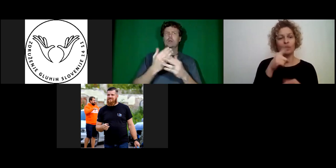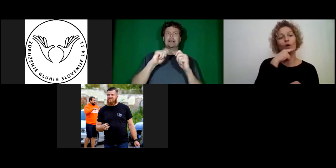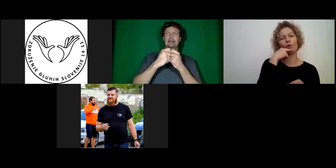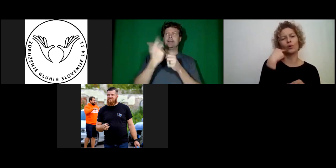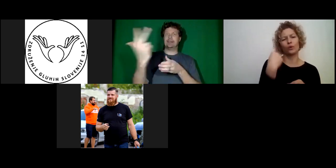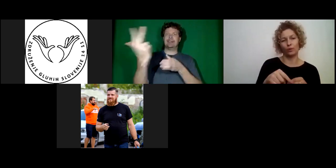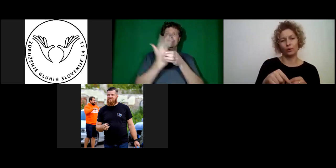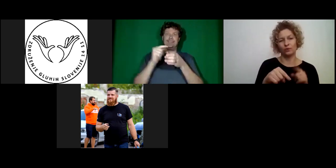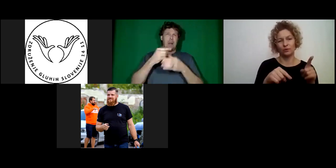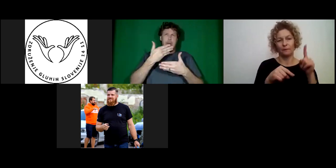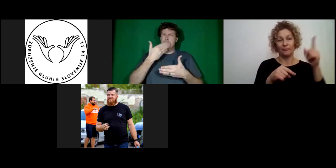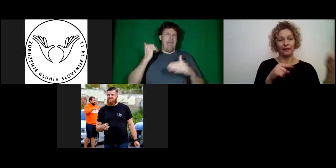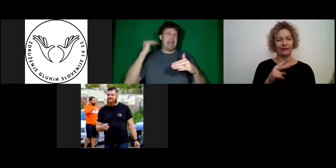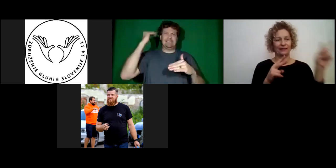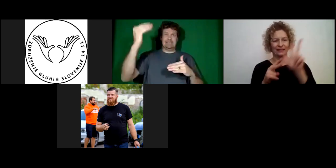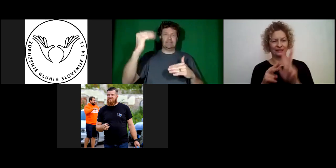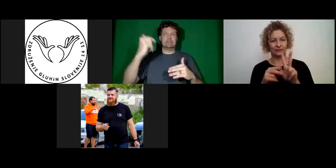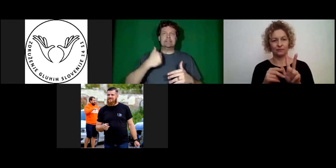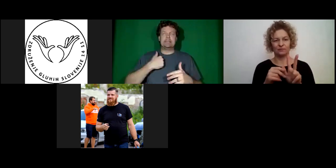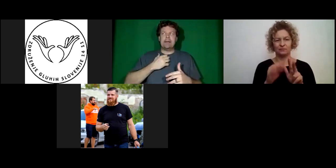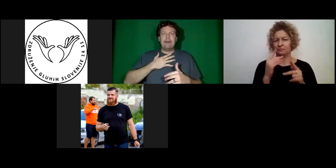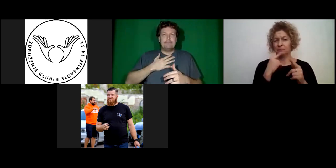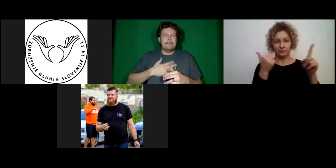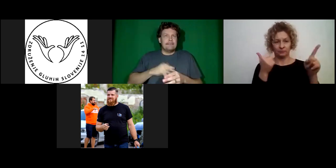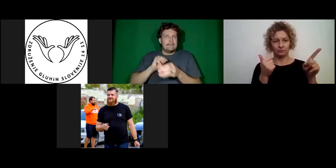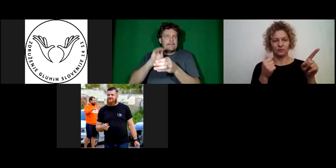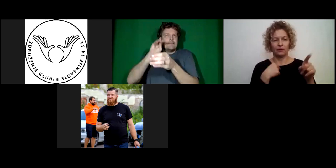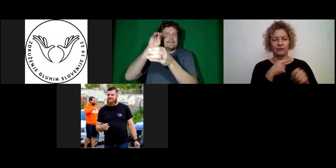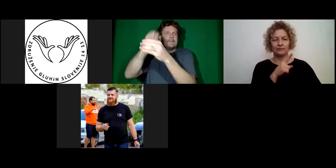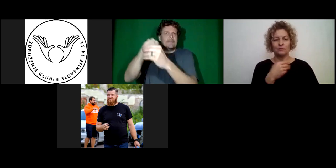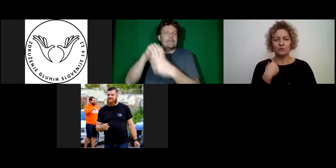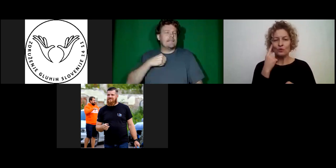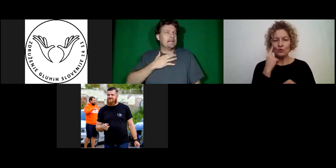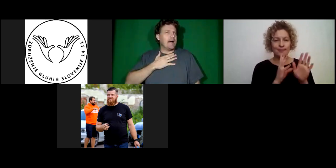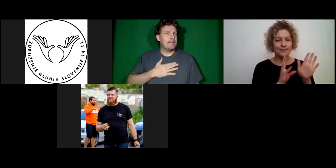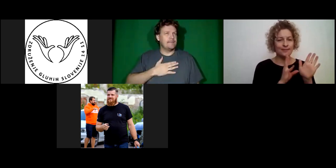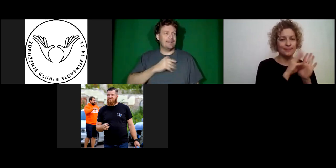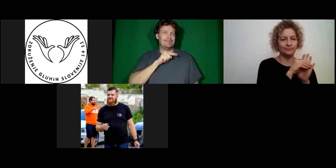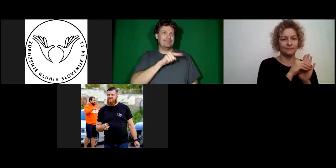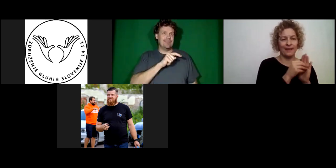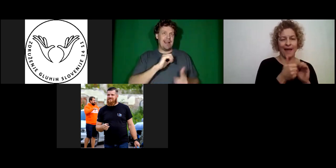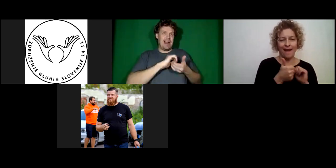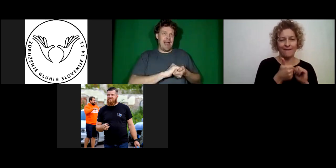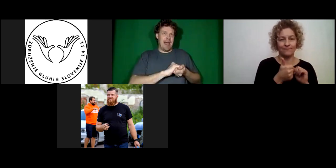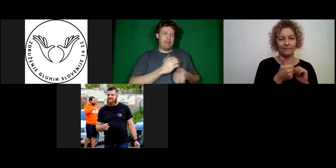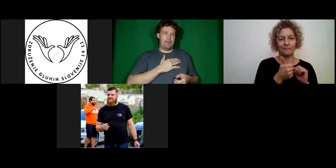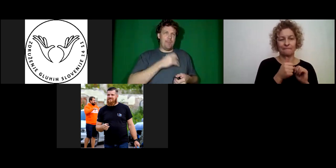Russia also had three of their best teams. And I wanted to play